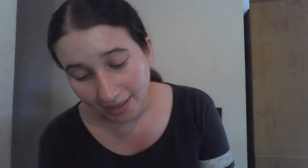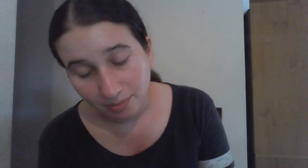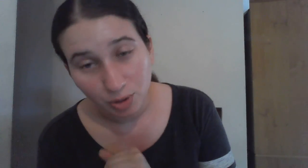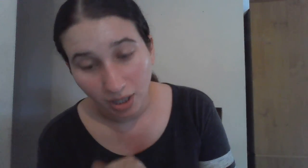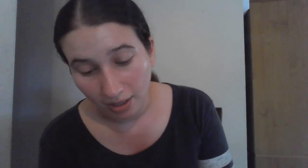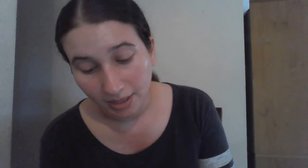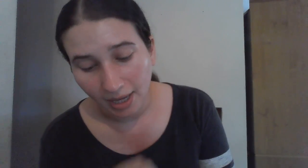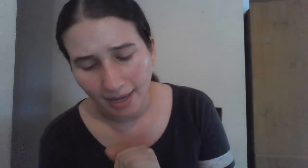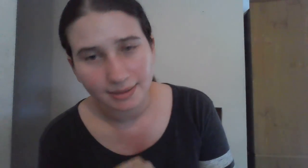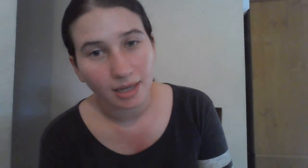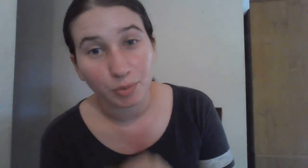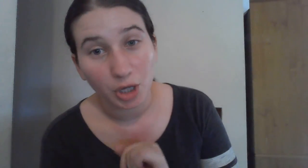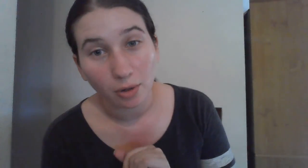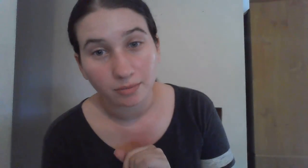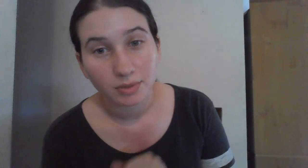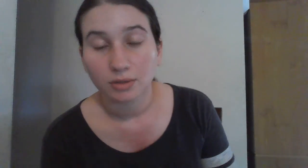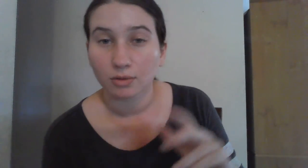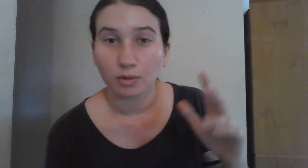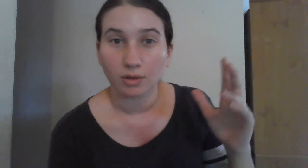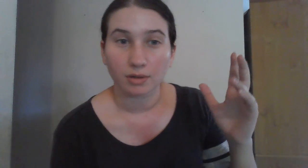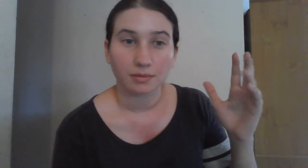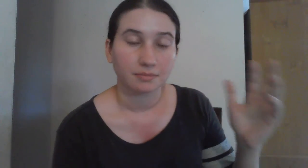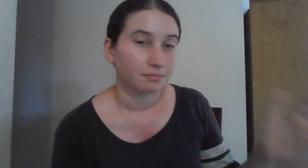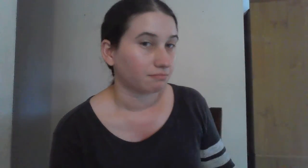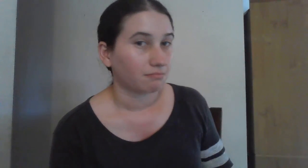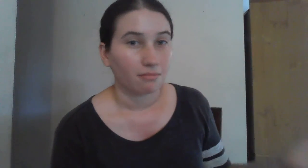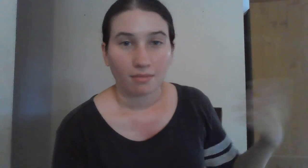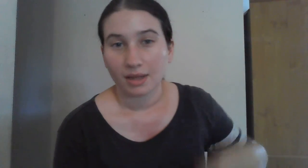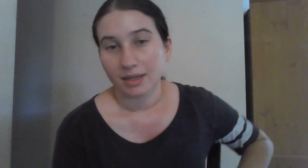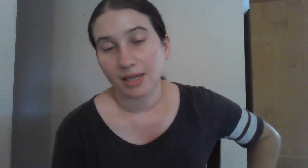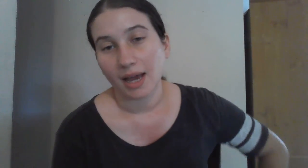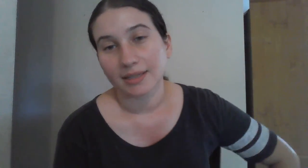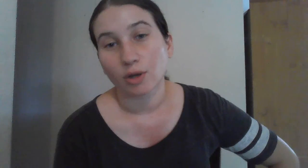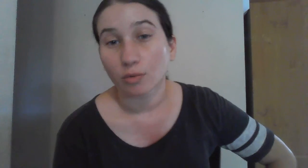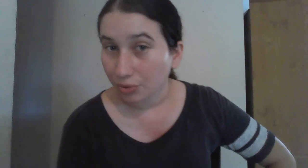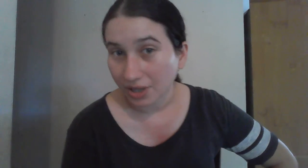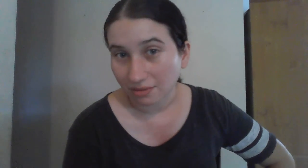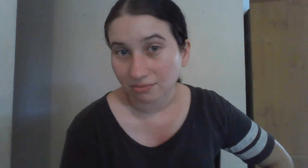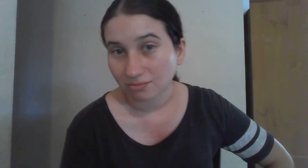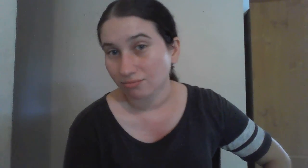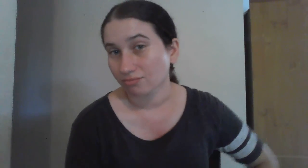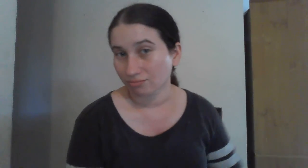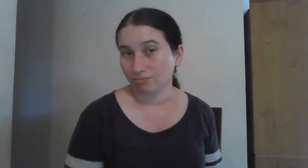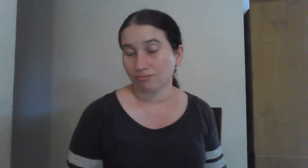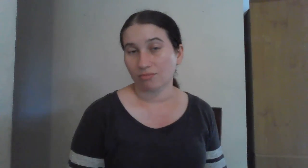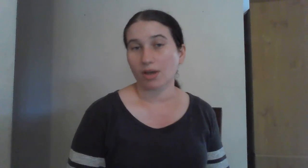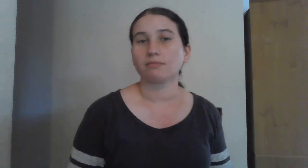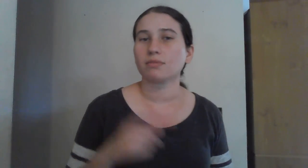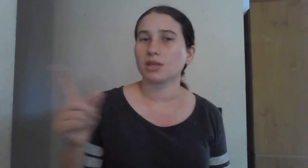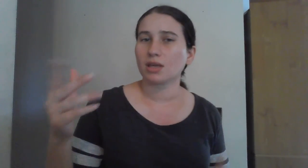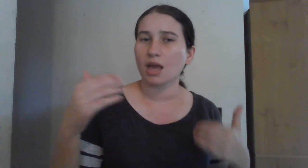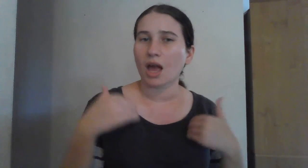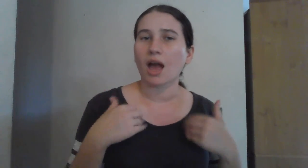has a pretty home, or he has home pretty. Right?